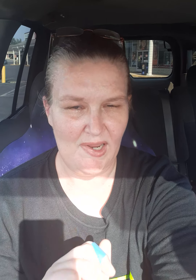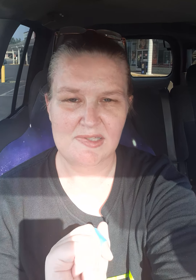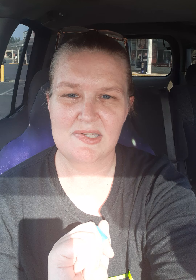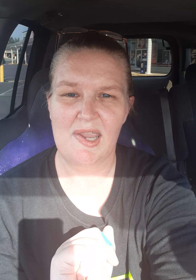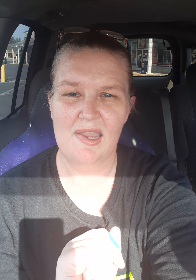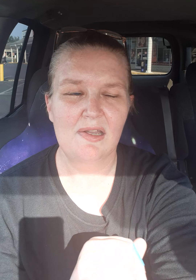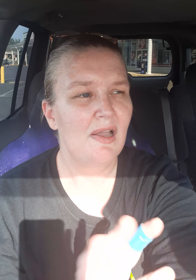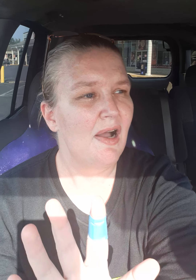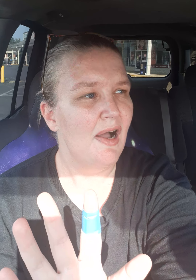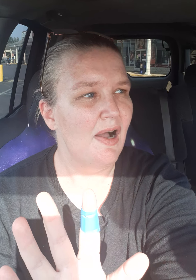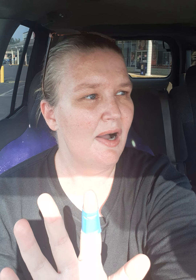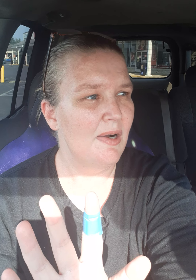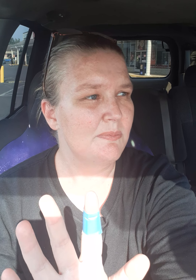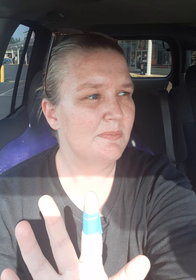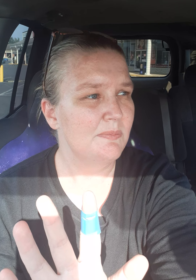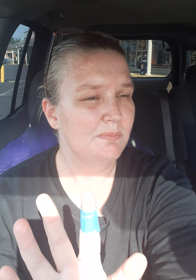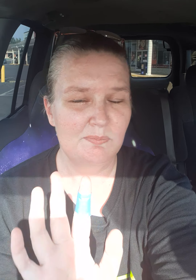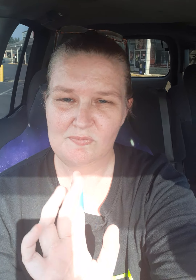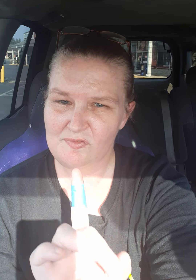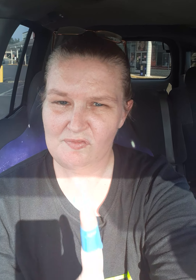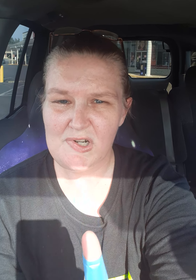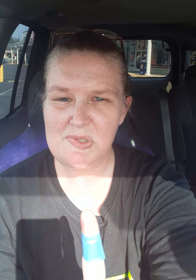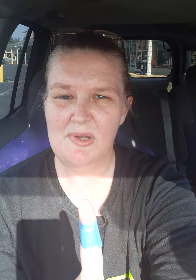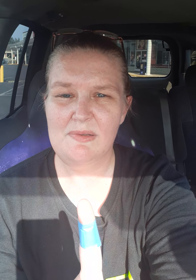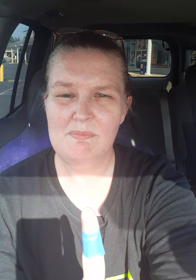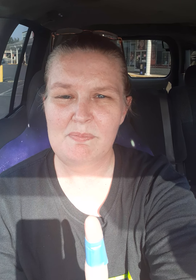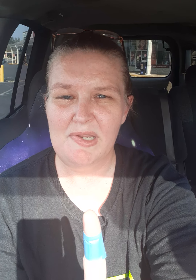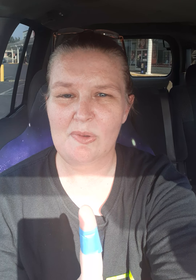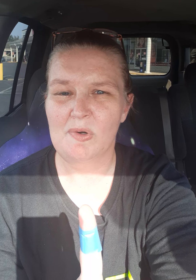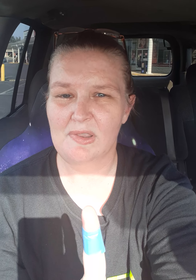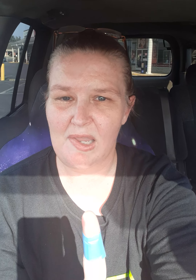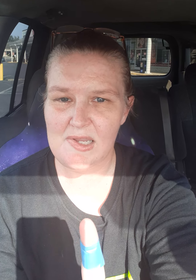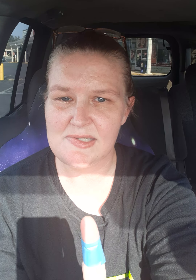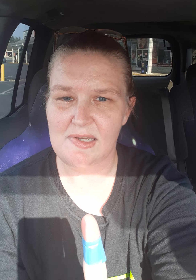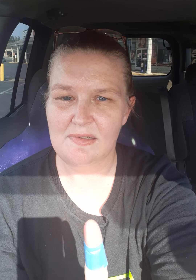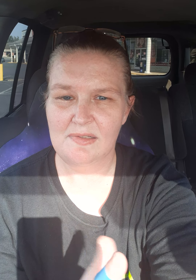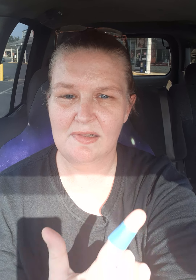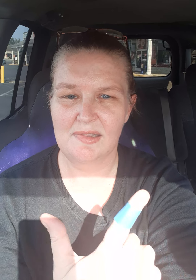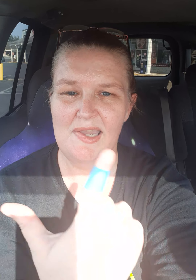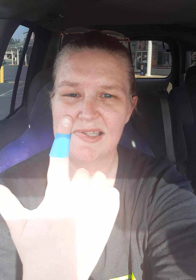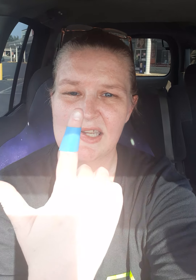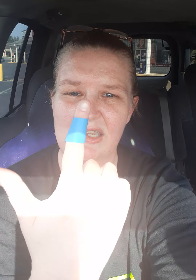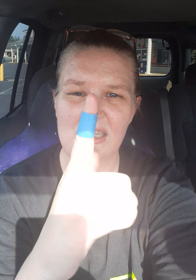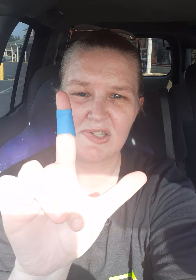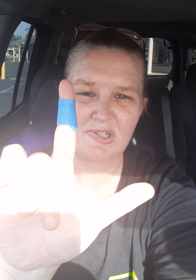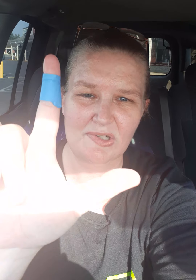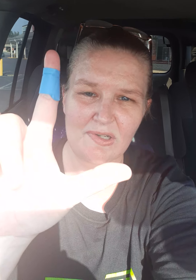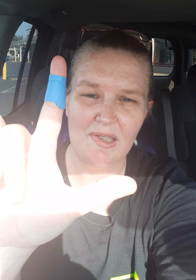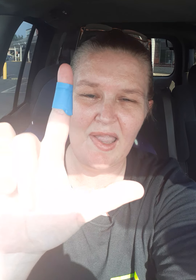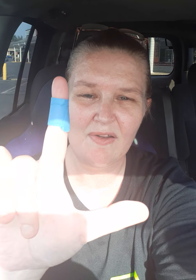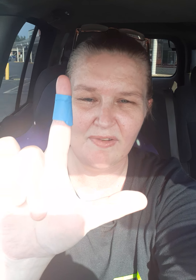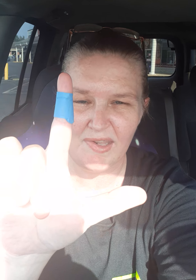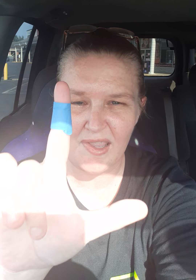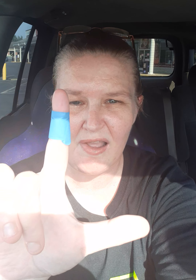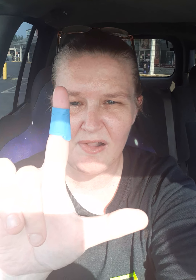again today. Um, first one being the word lazy. Lazy is you're going to have an L.